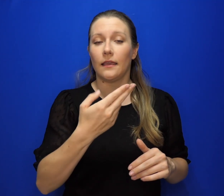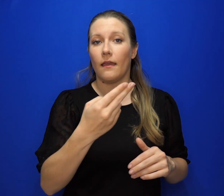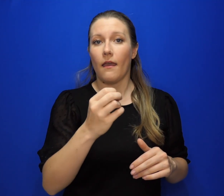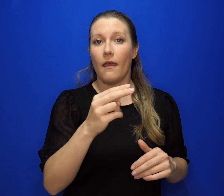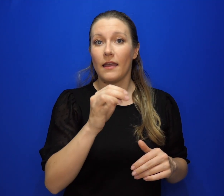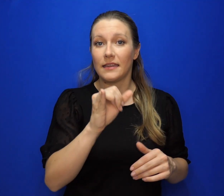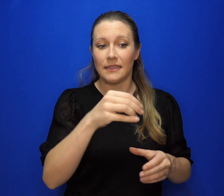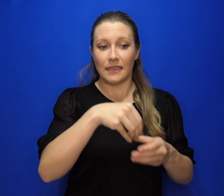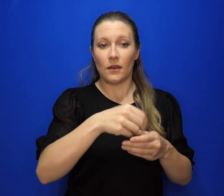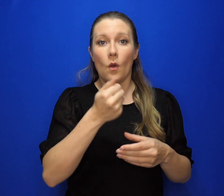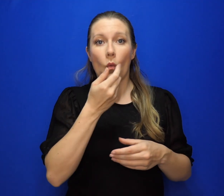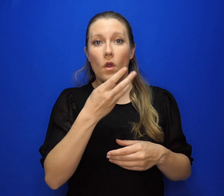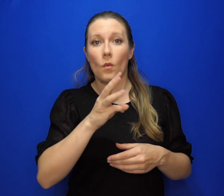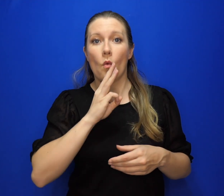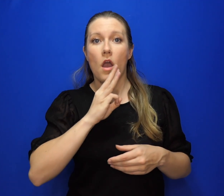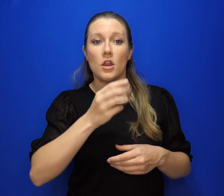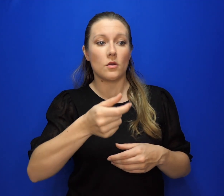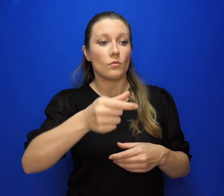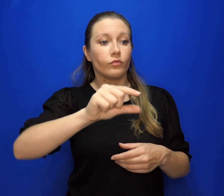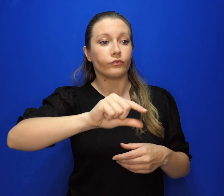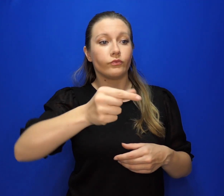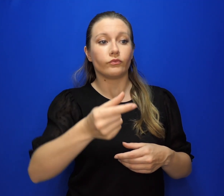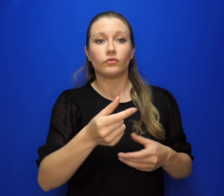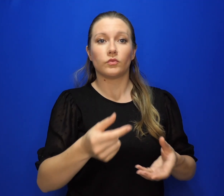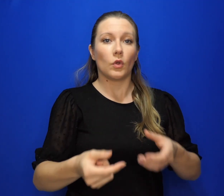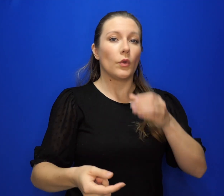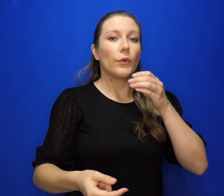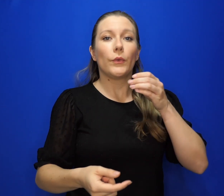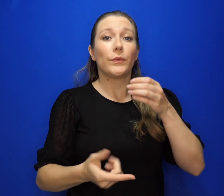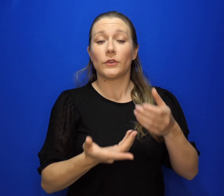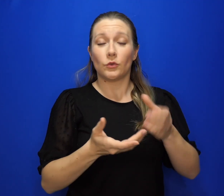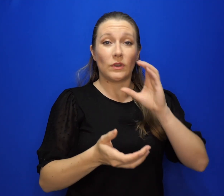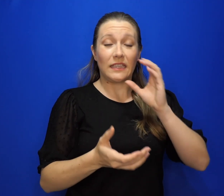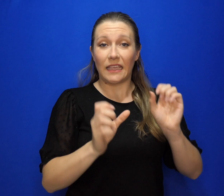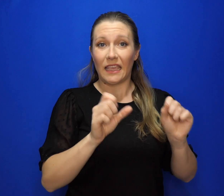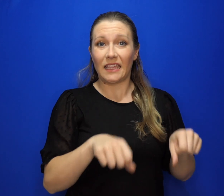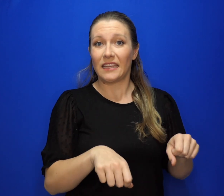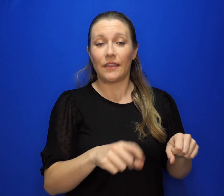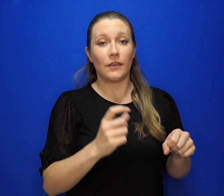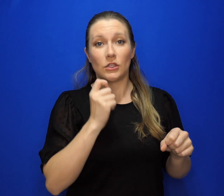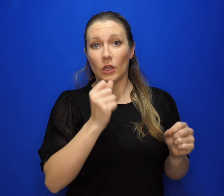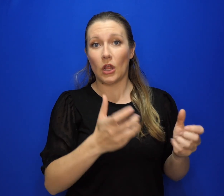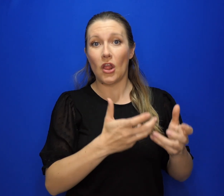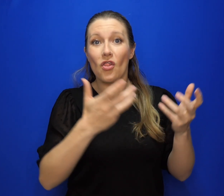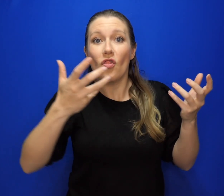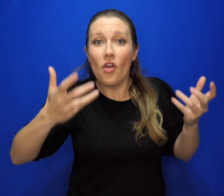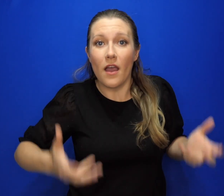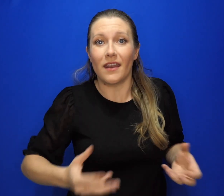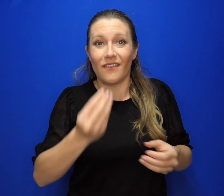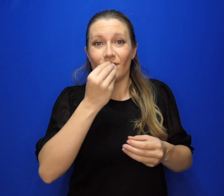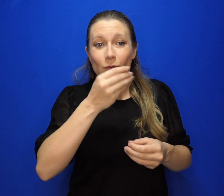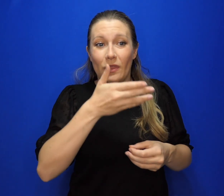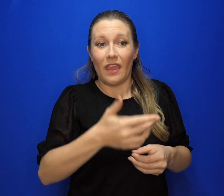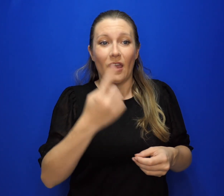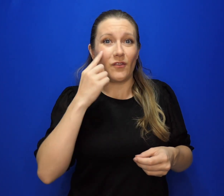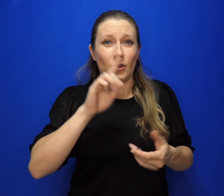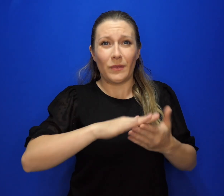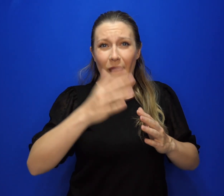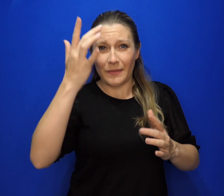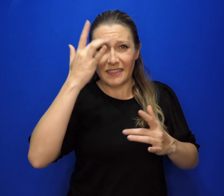pretty quickly. You're getting it into your system. It's also not volume. You're talking about juice sickness. There's only so much